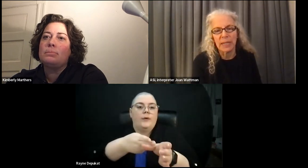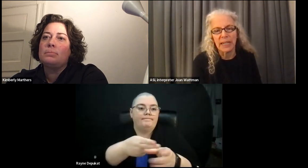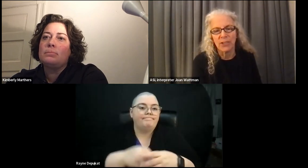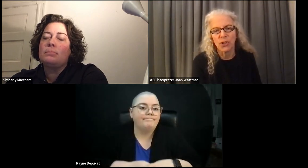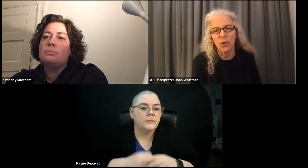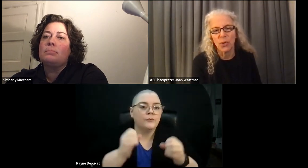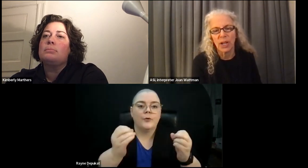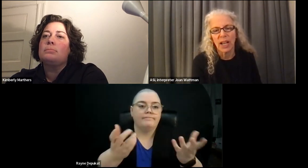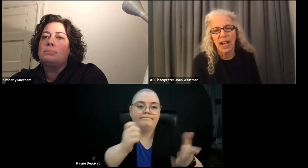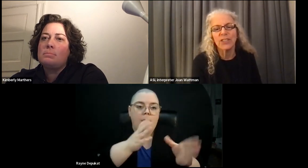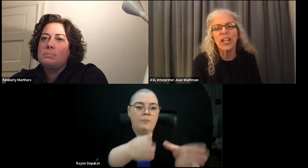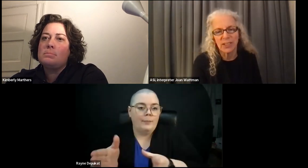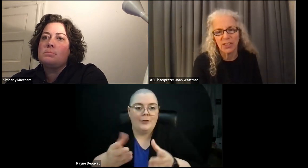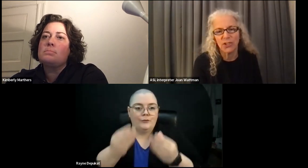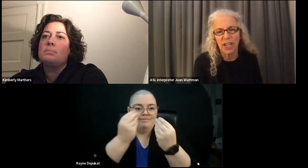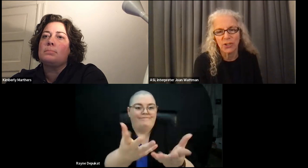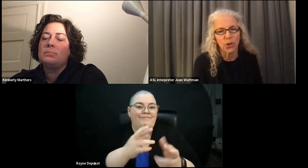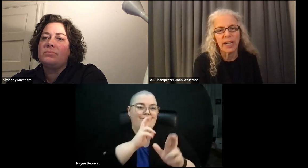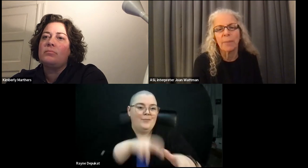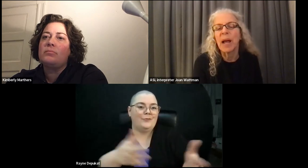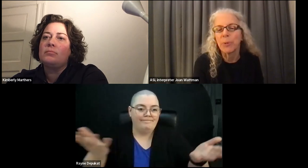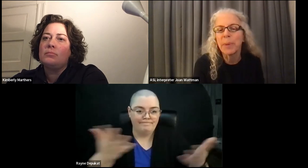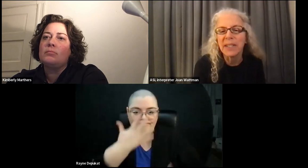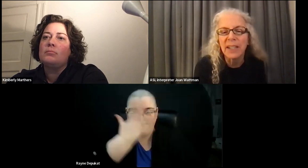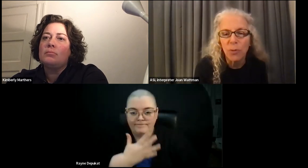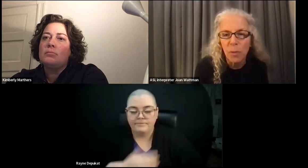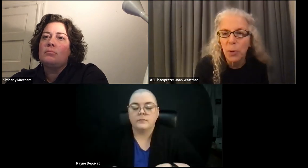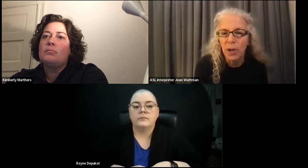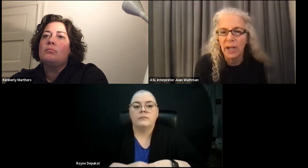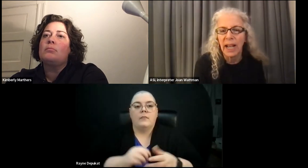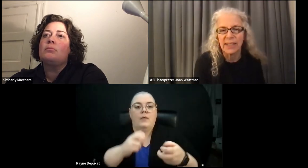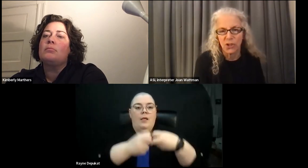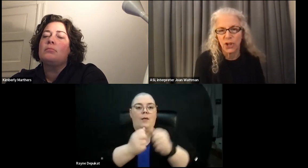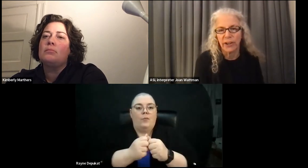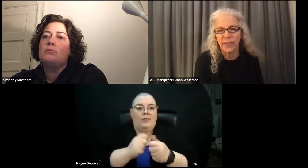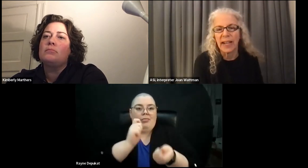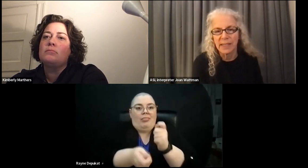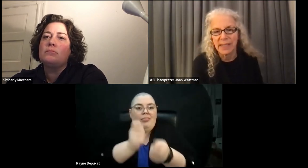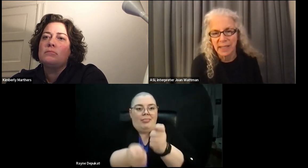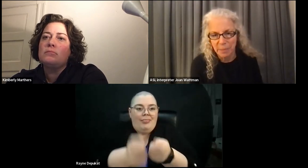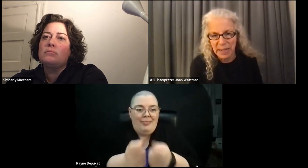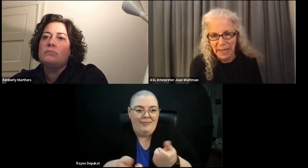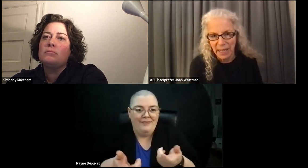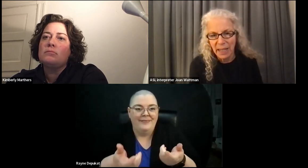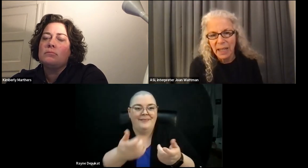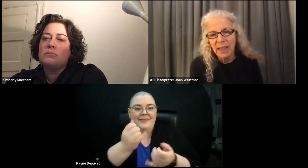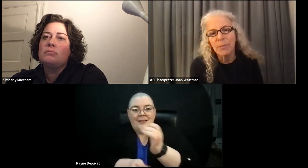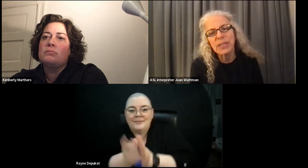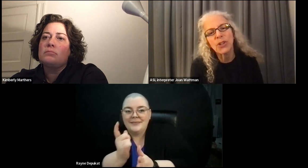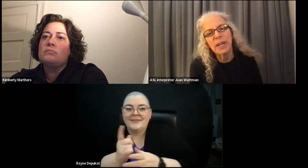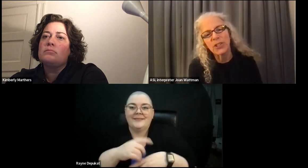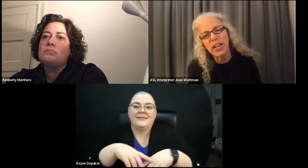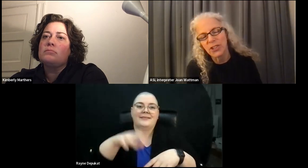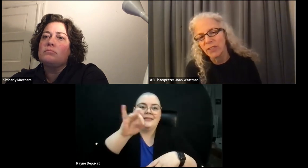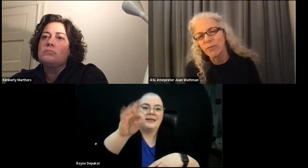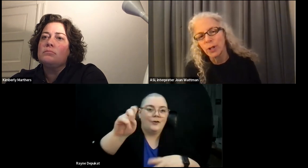full meeting. So I just joined. I'm not prepared to give a report as the chair of that committee. There have been